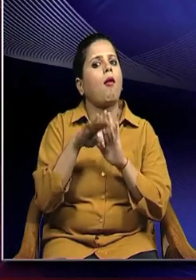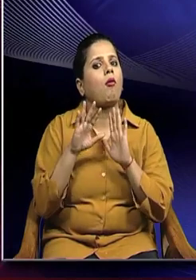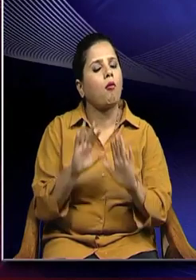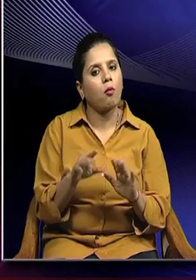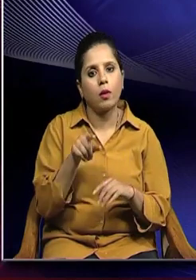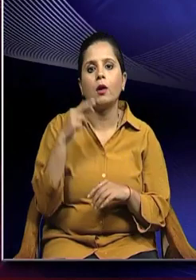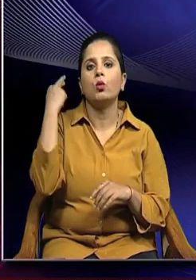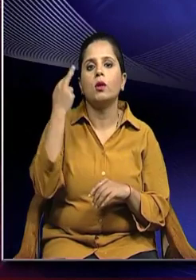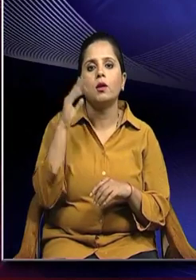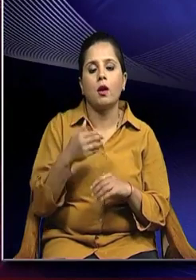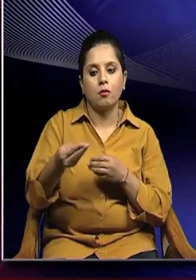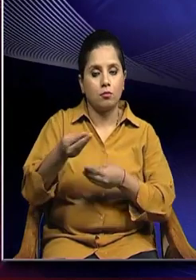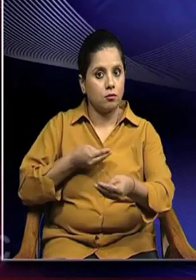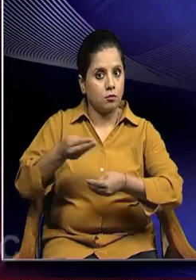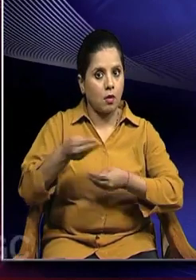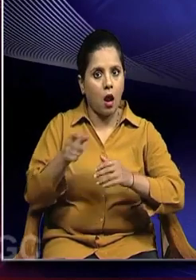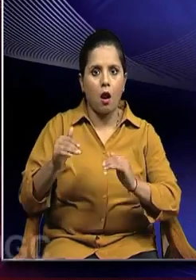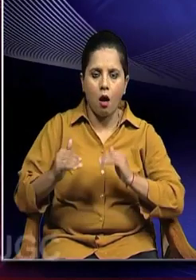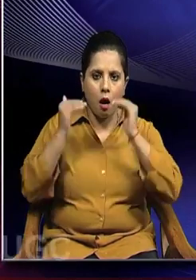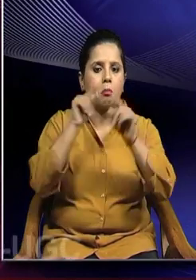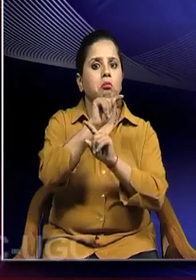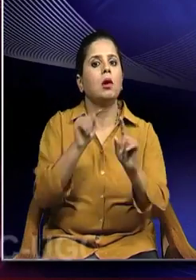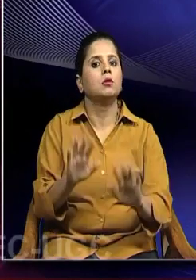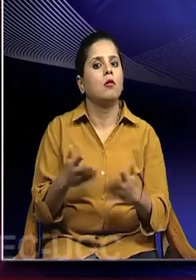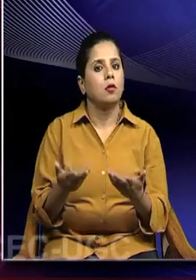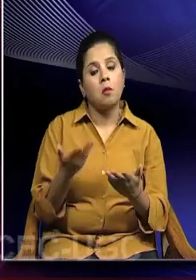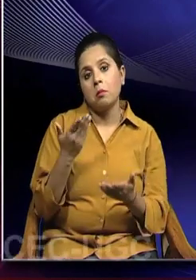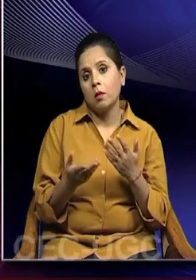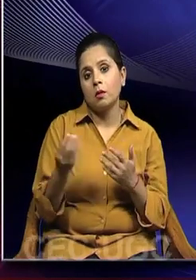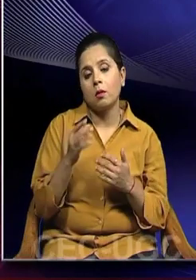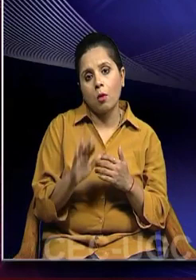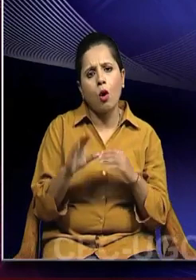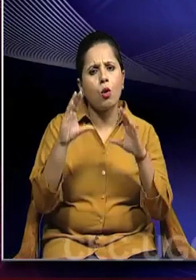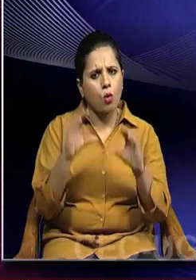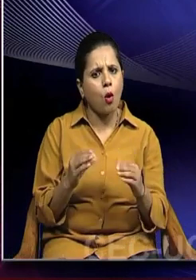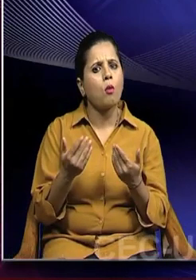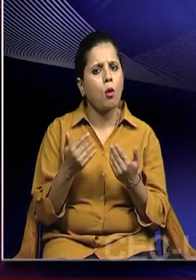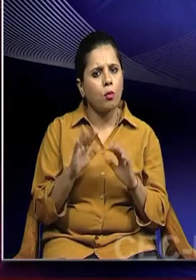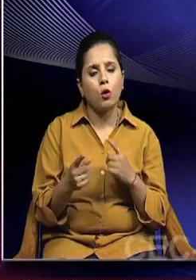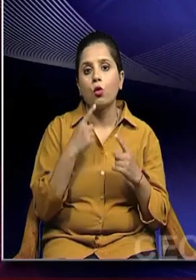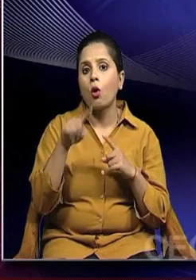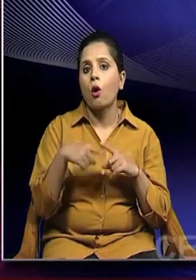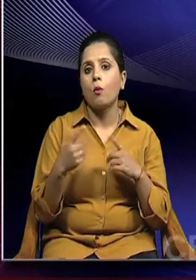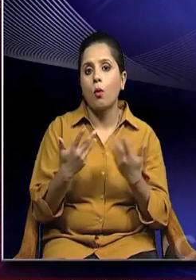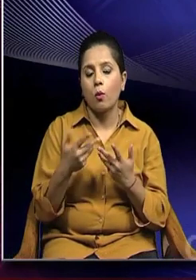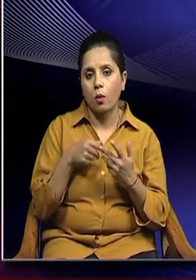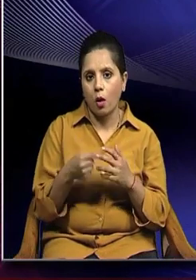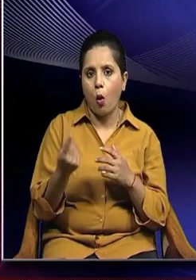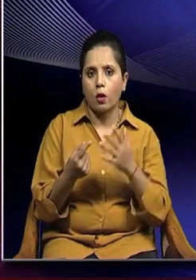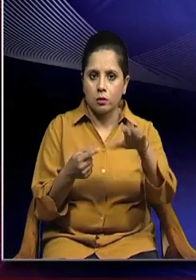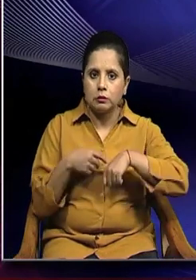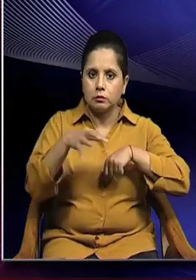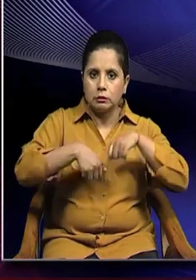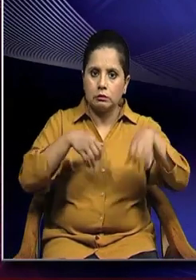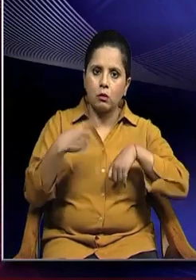this giving taking ratio is very, very high. Otherwise, it could have become very low, where we talk about taking and